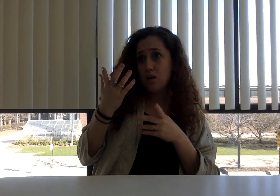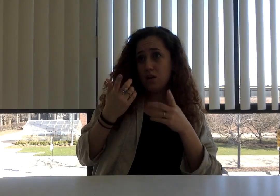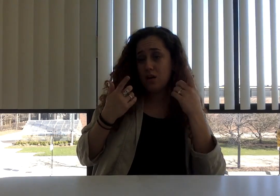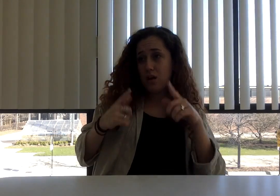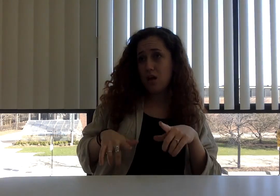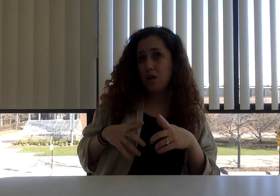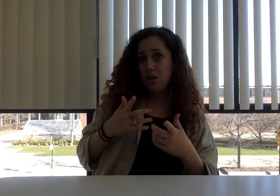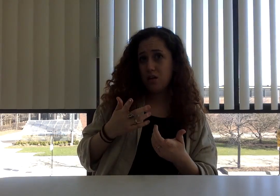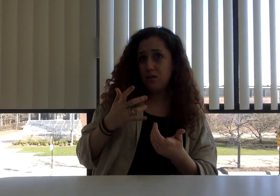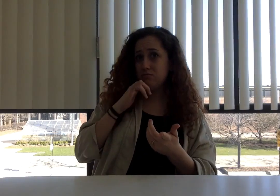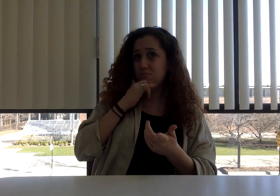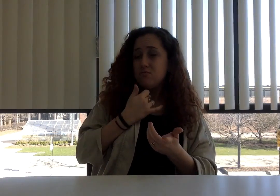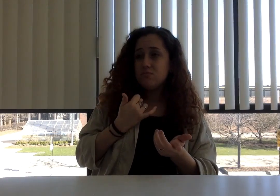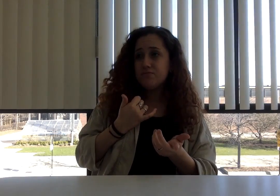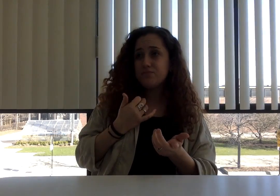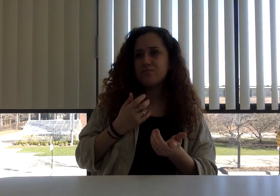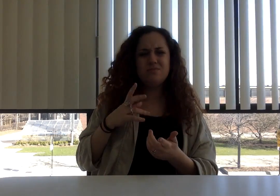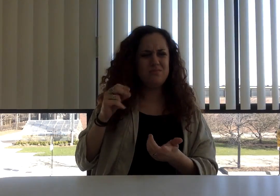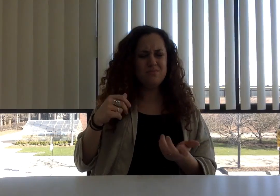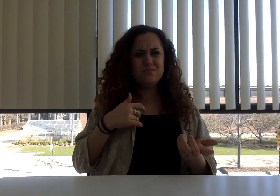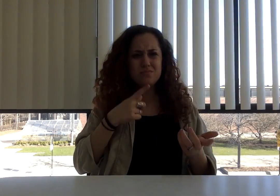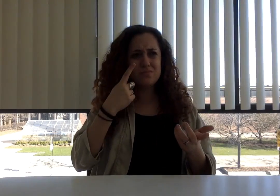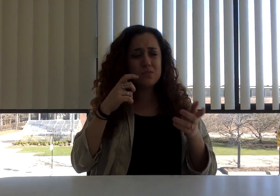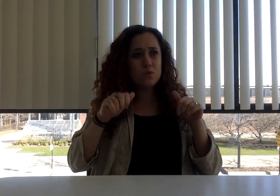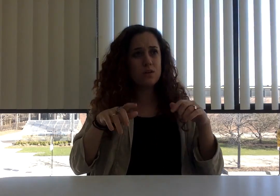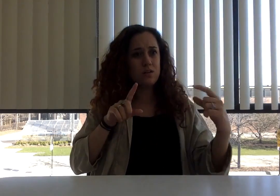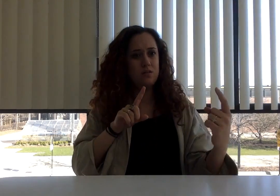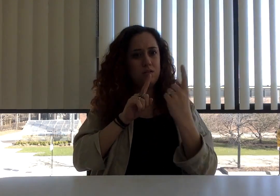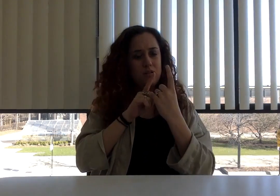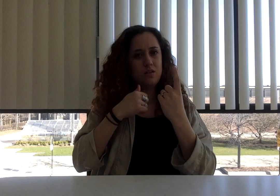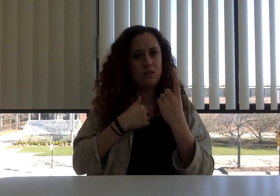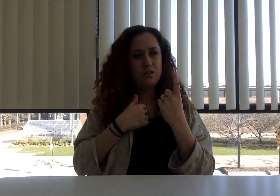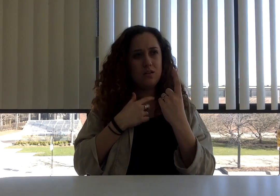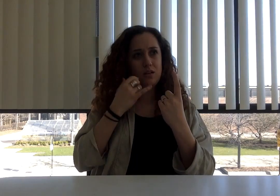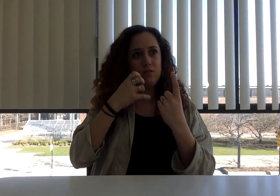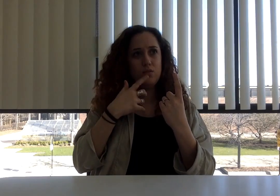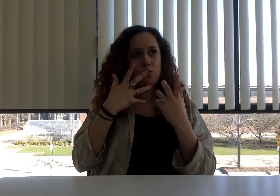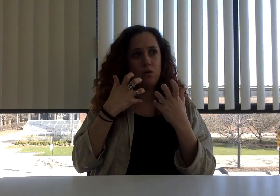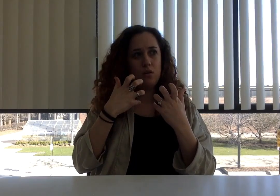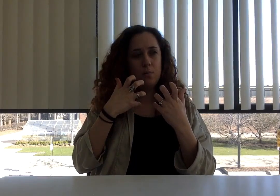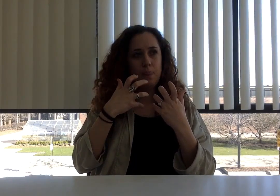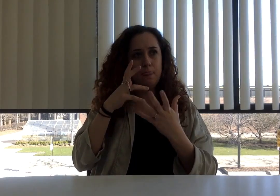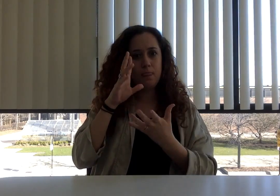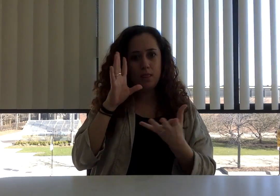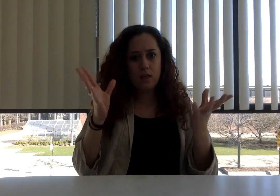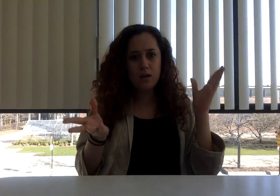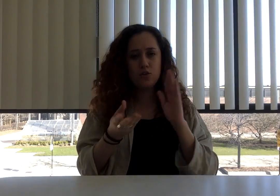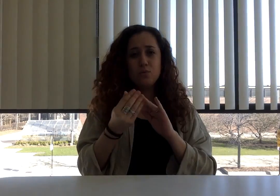want. Combined classes, there was 12 people that got scores over 90. I mean, maybe. And there was a lot